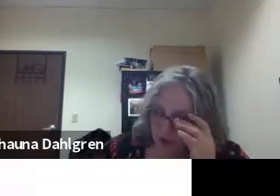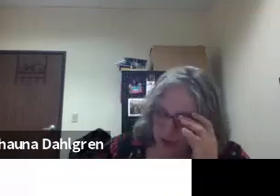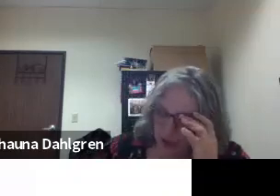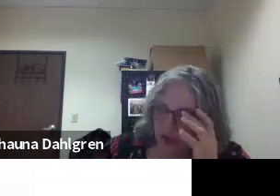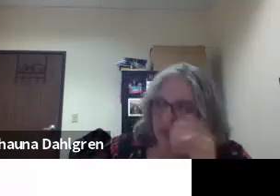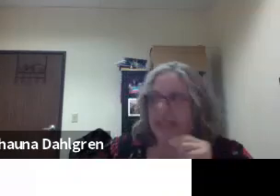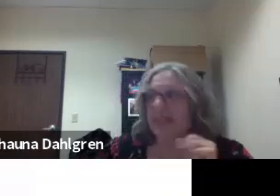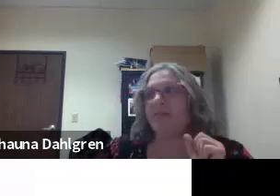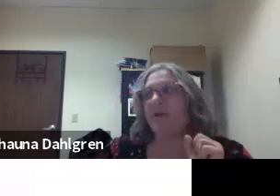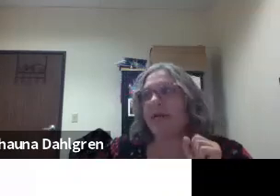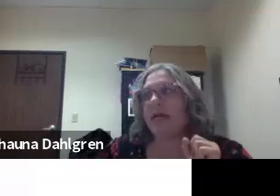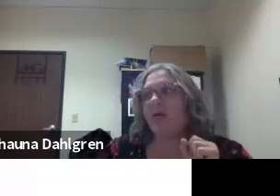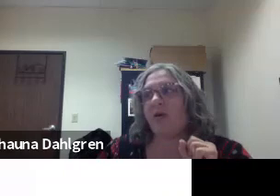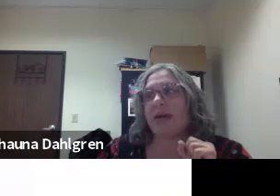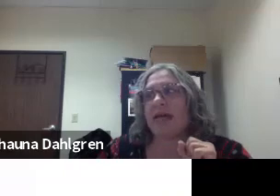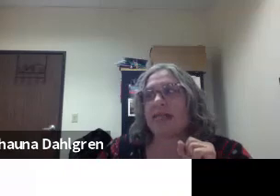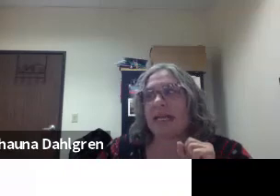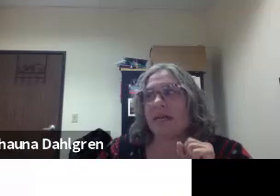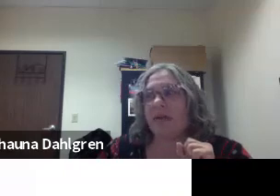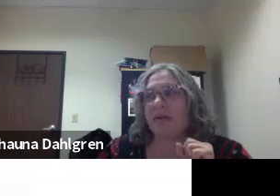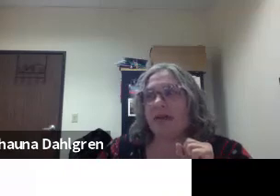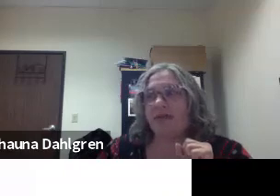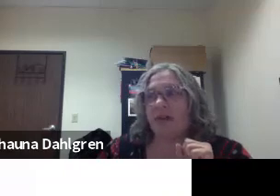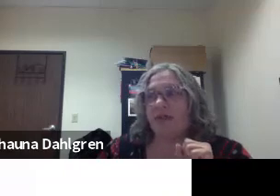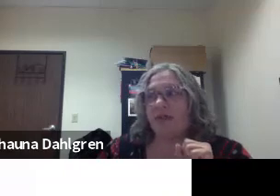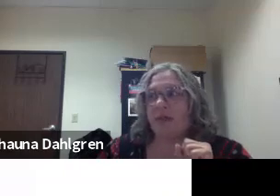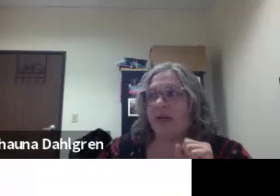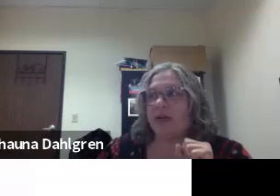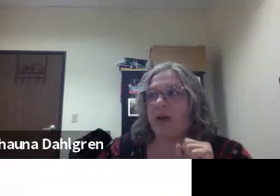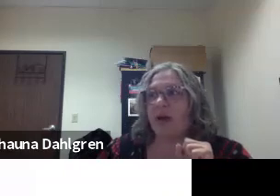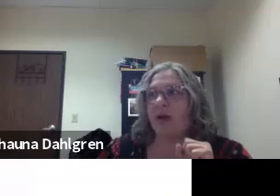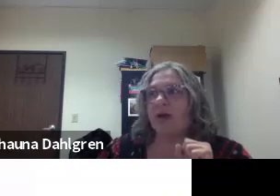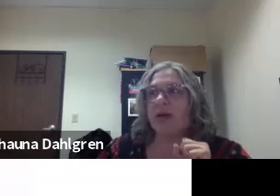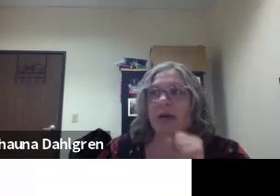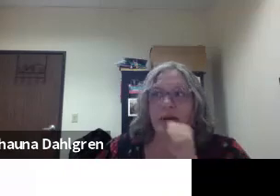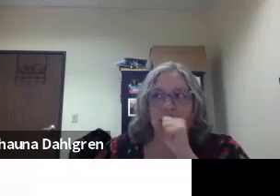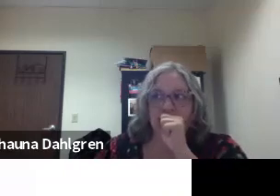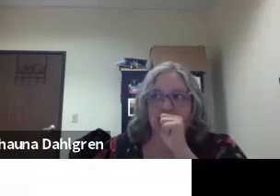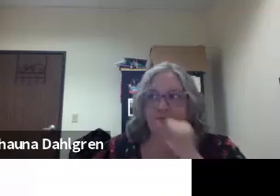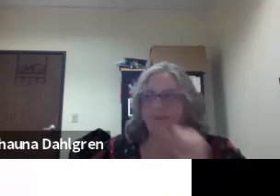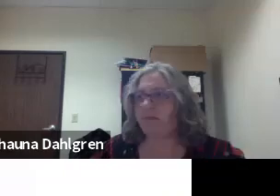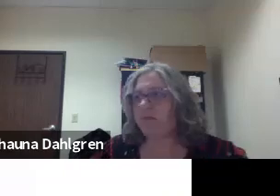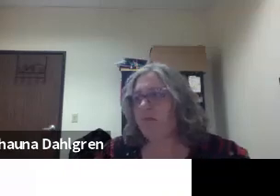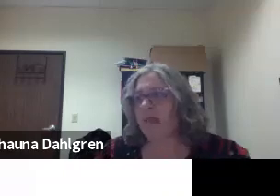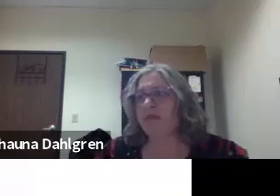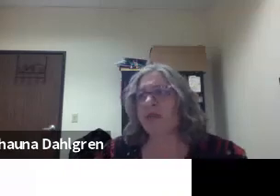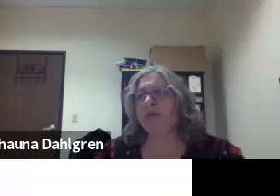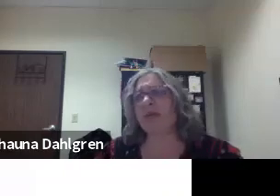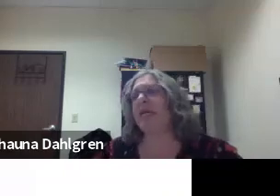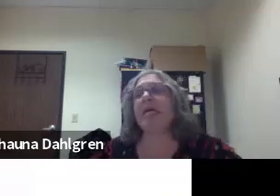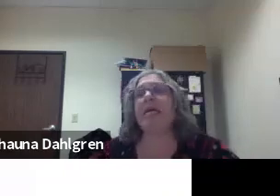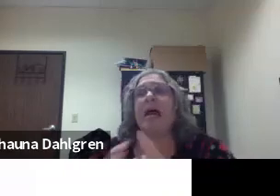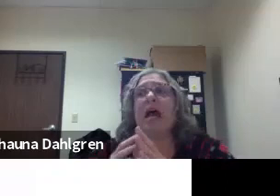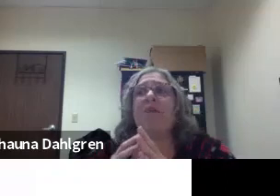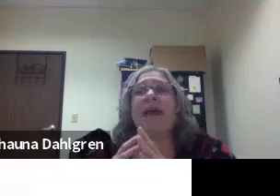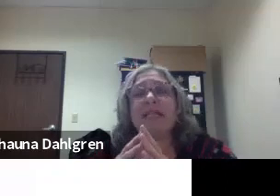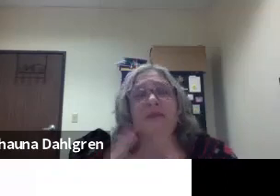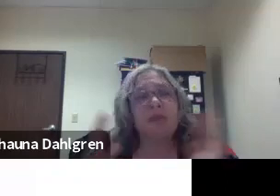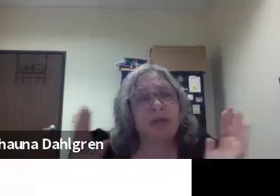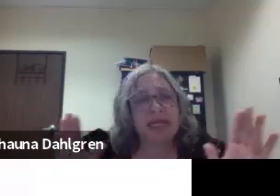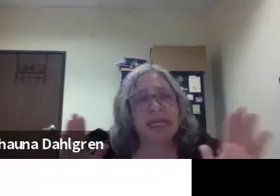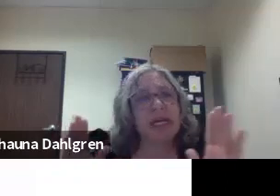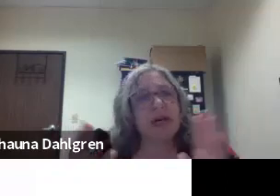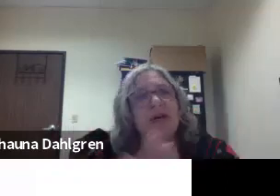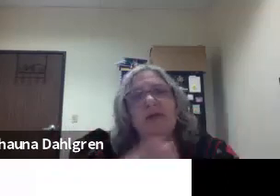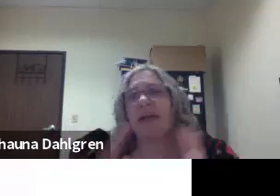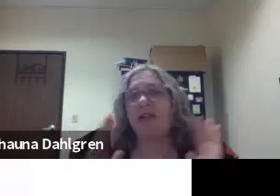for Social Security Disability, or that CDB benefit off of a parent's record. Excuse me. I didn't